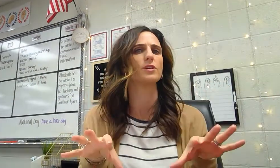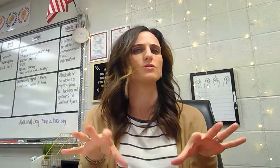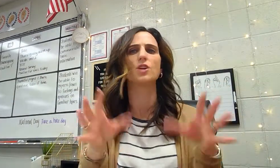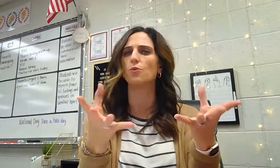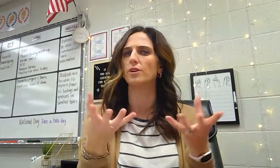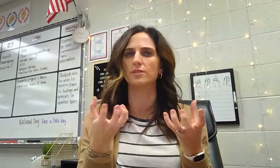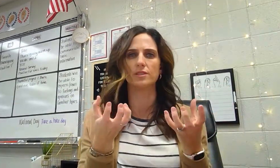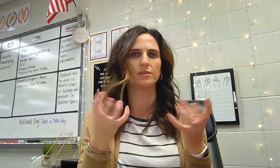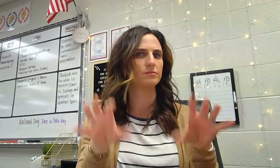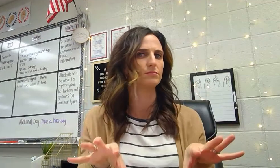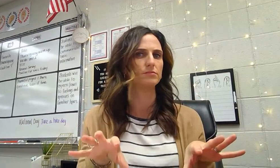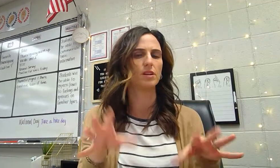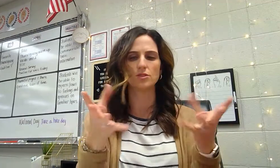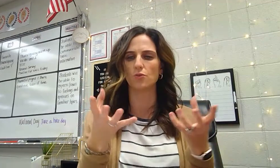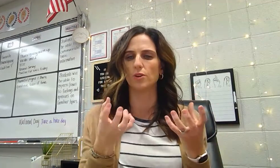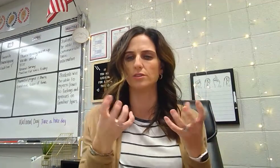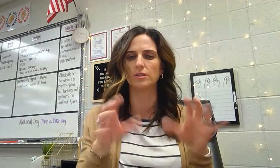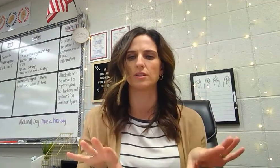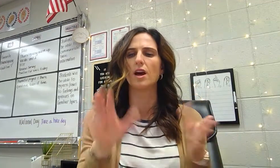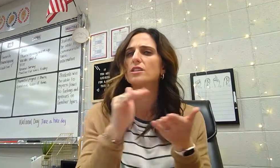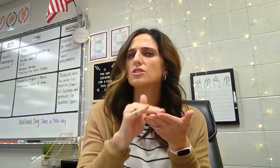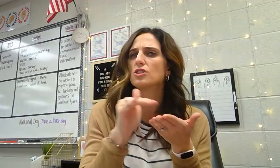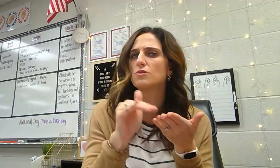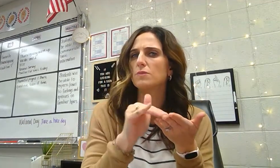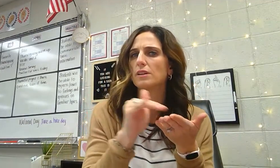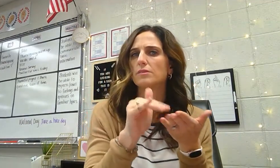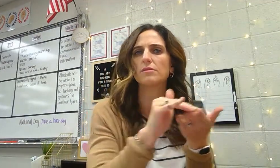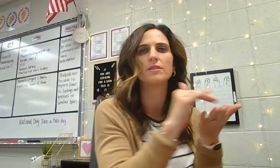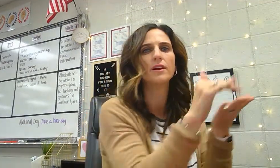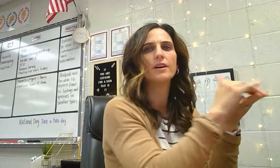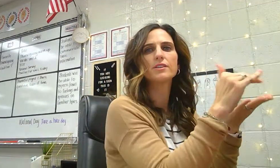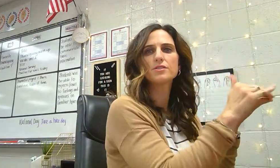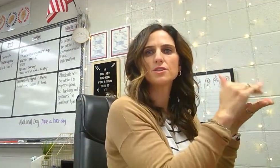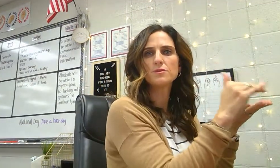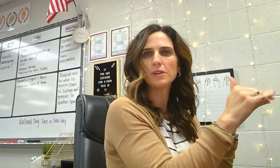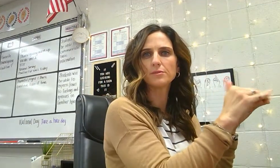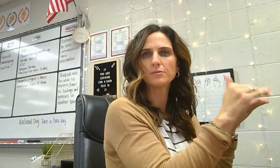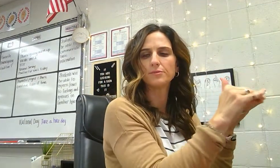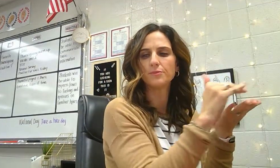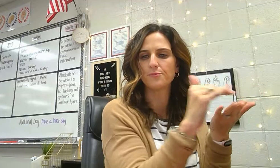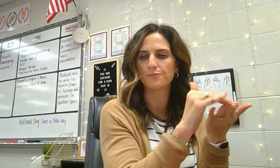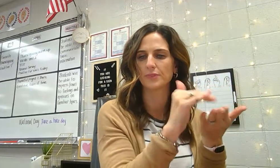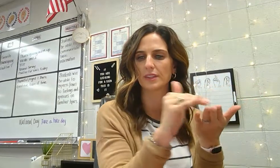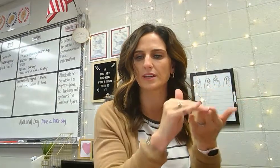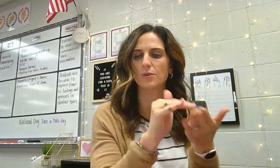one, don't want, don't want. Excuse me, excuse me. Next